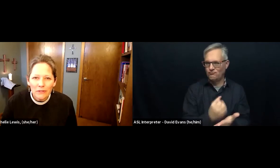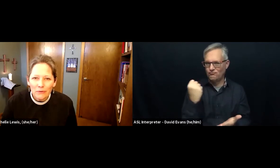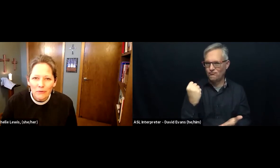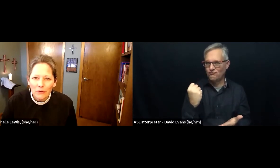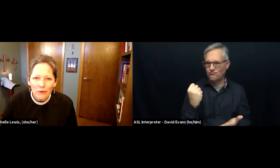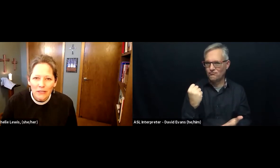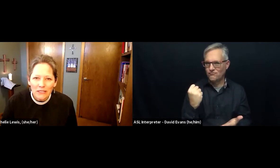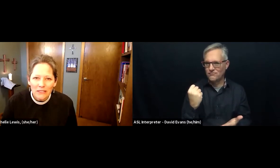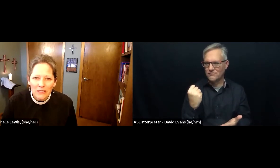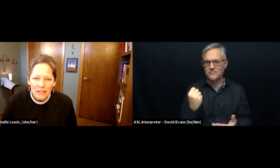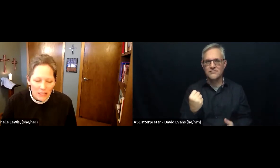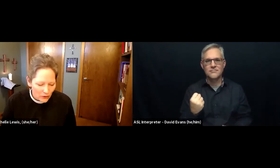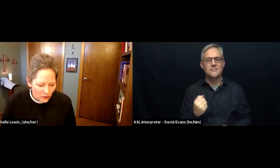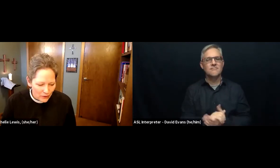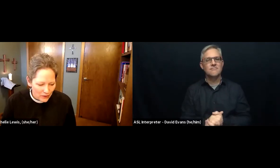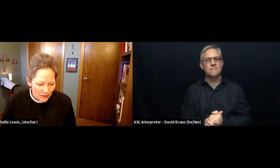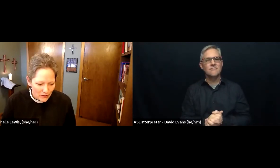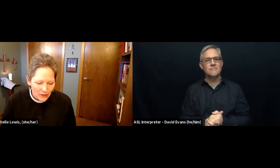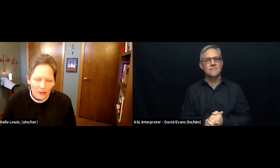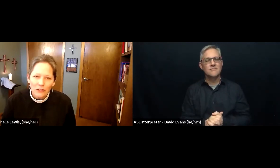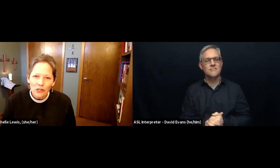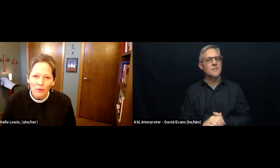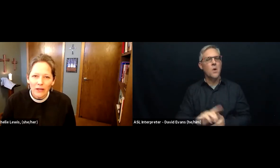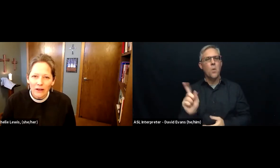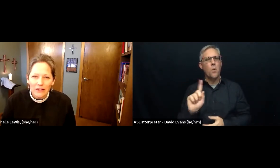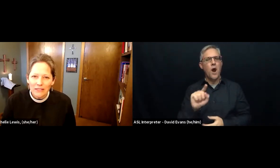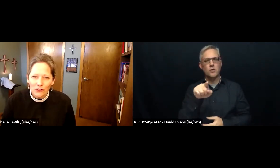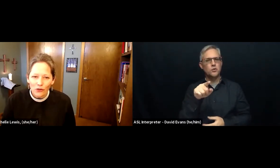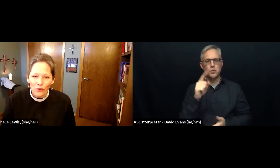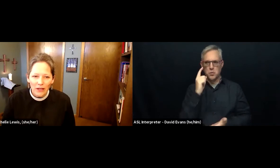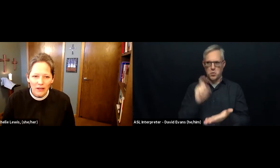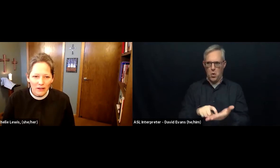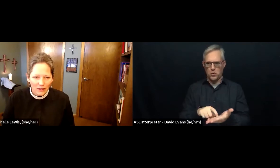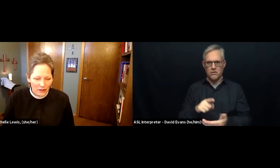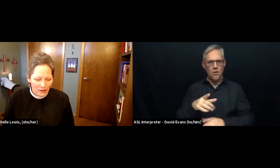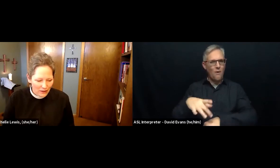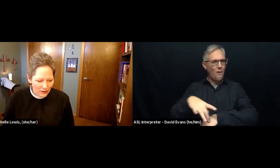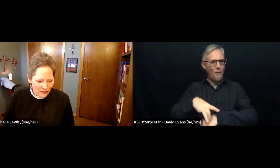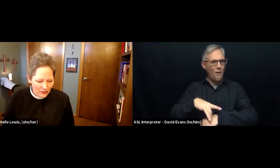Where do you notice the earth showing us joy?